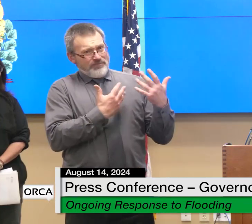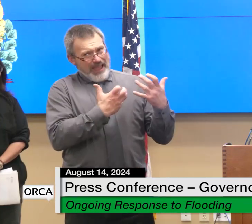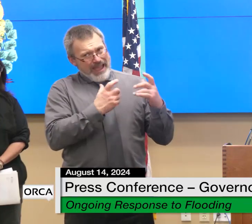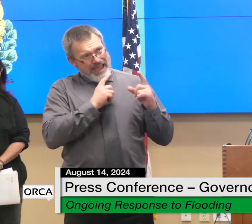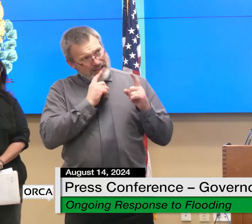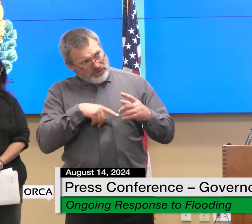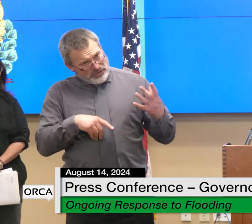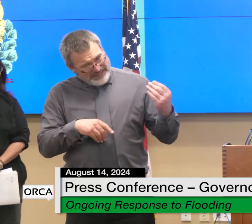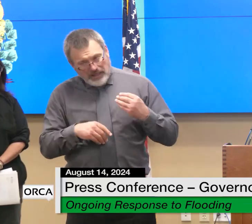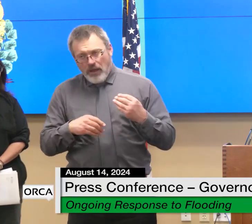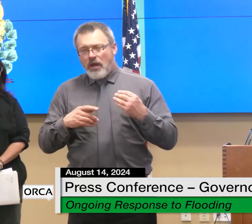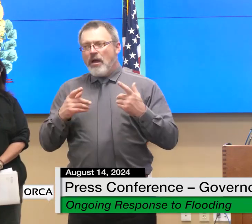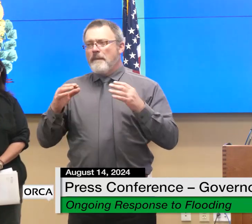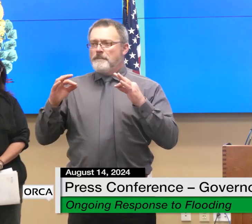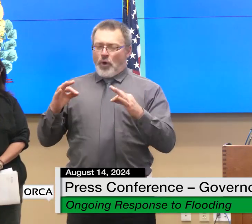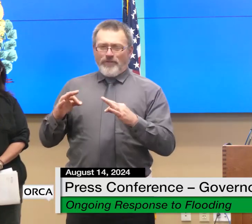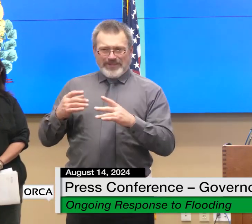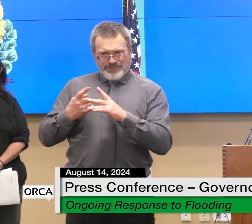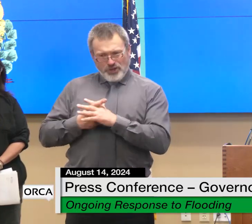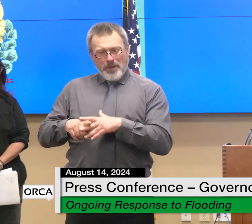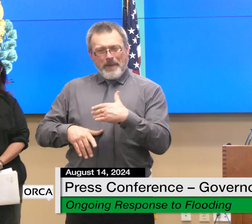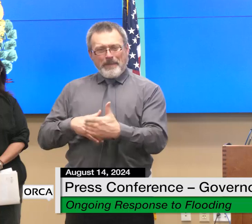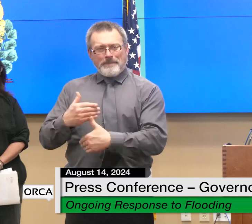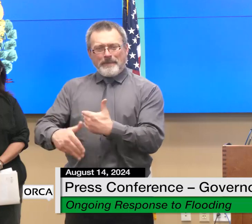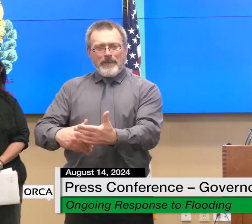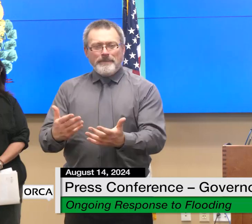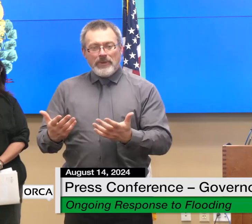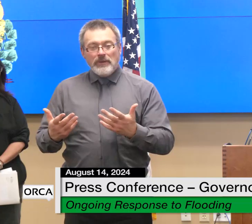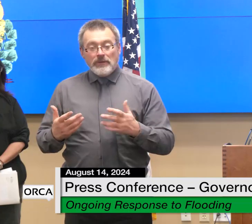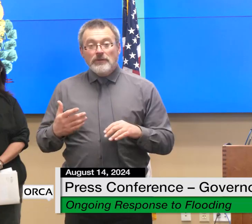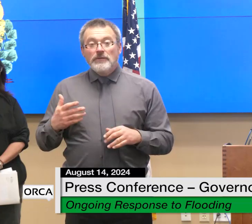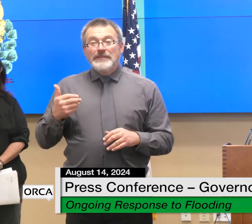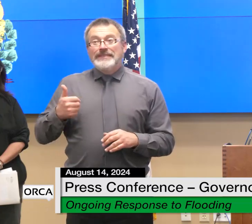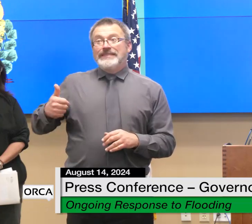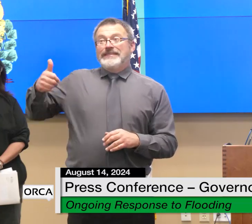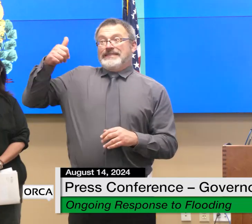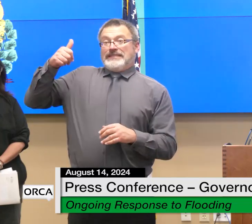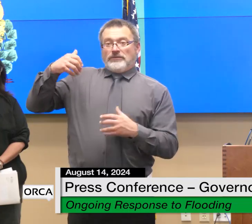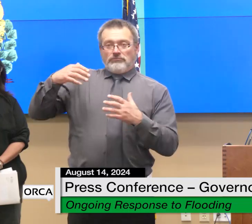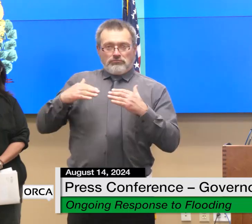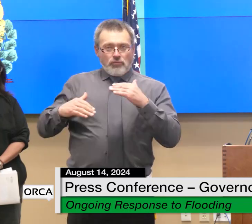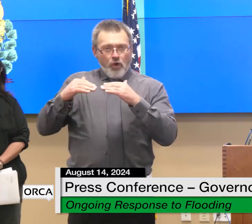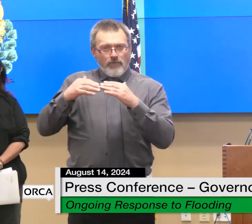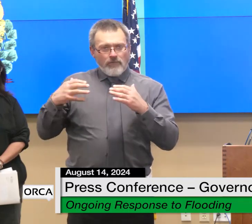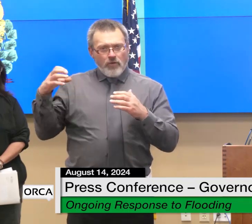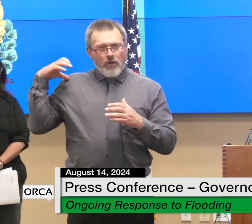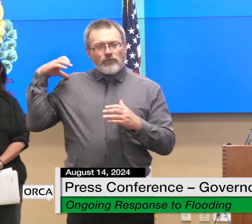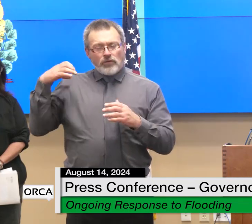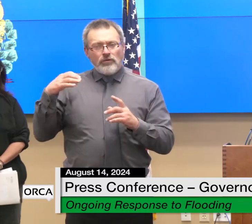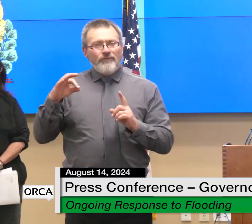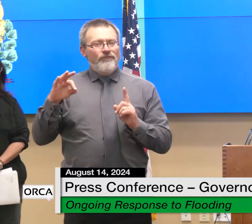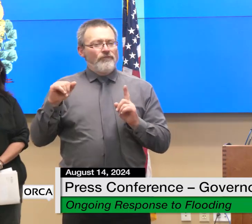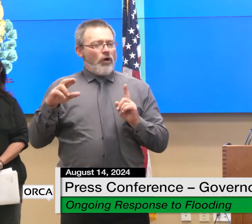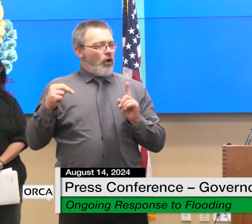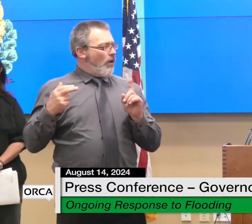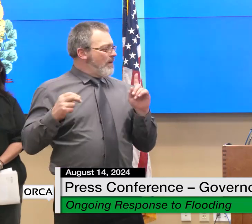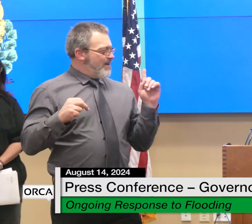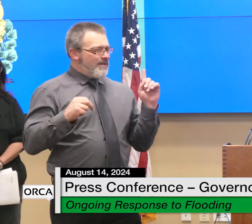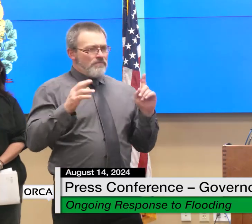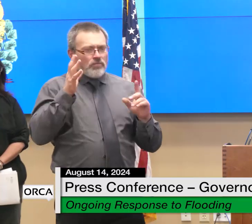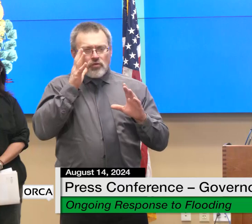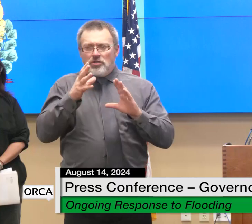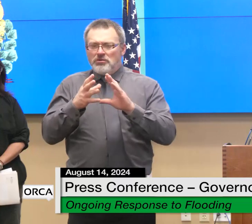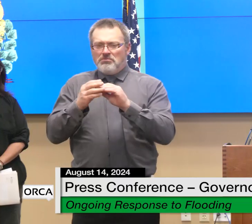Chief Recovery Officer Doug Farnham to talk about some of the work his team is doing in the meantime. I also